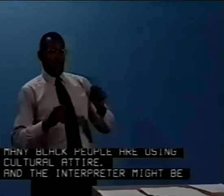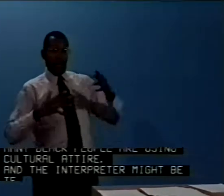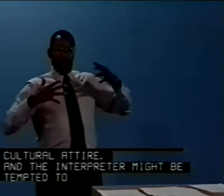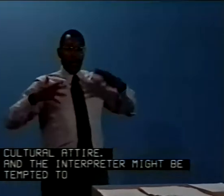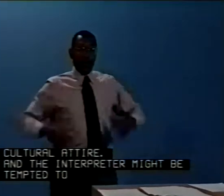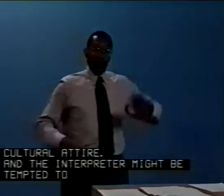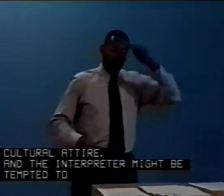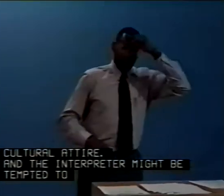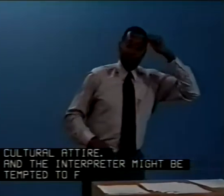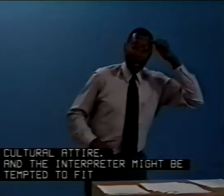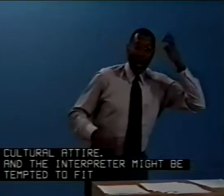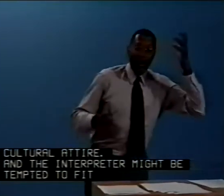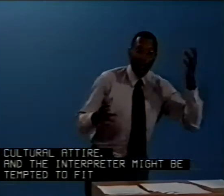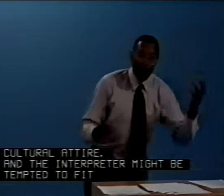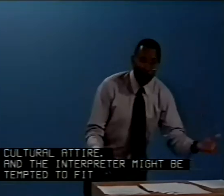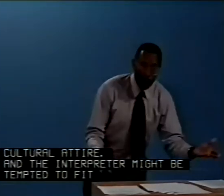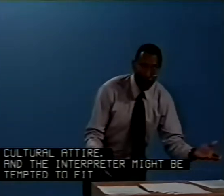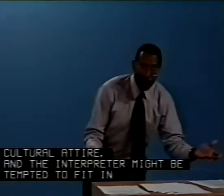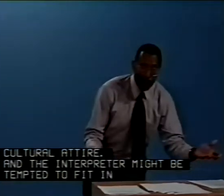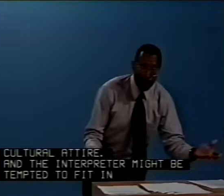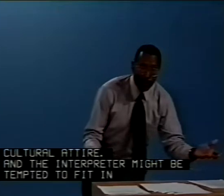by trying to dress black,